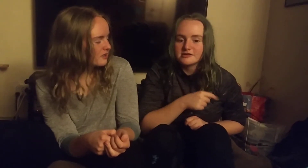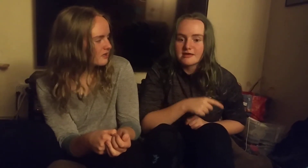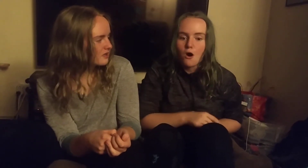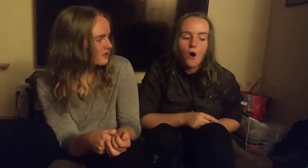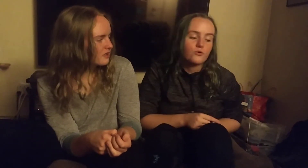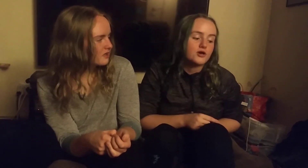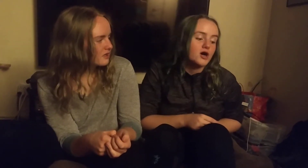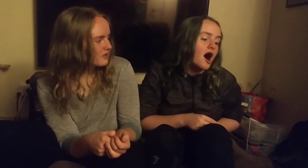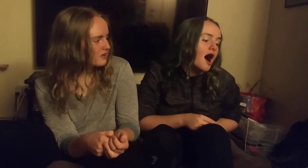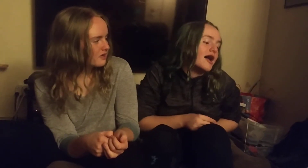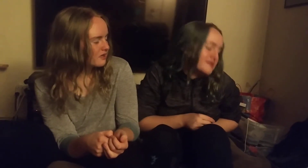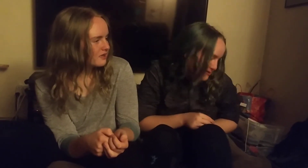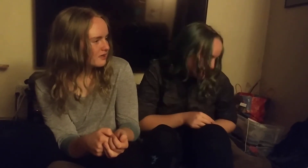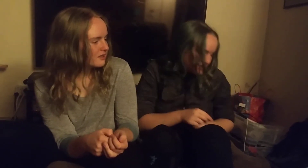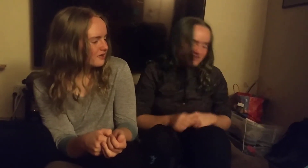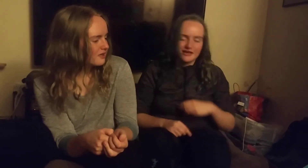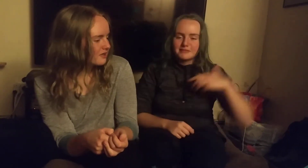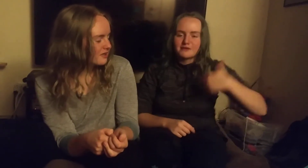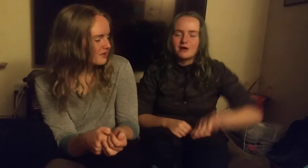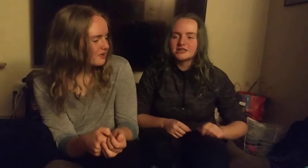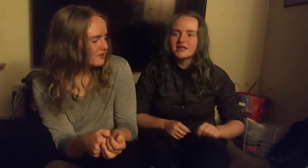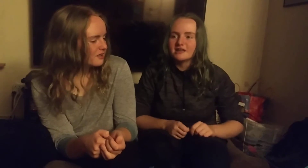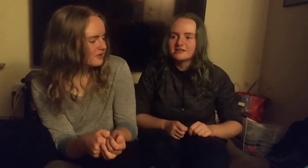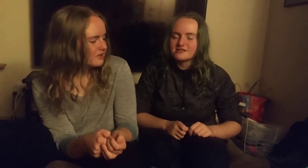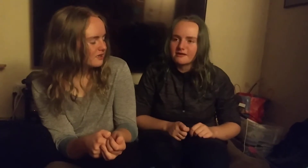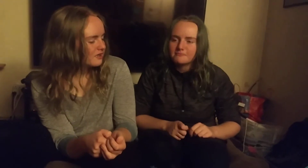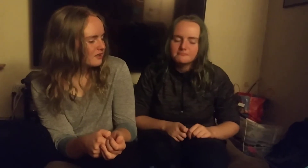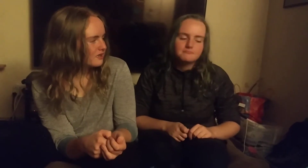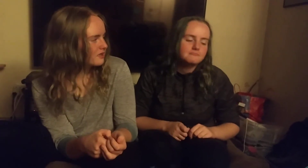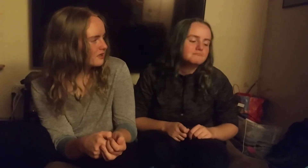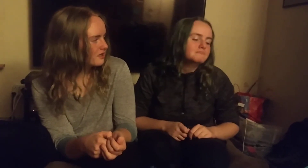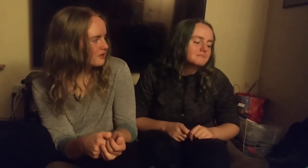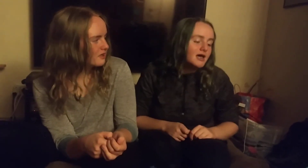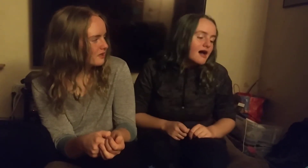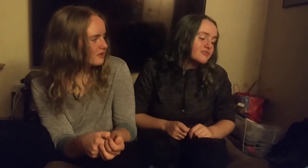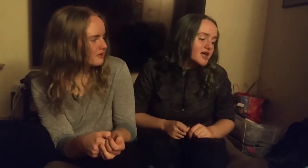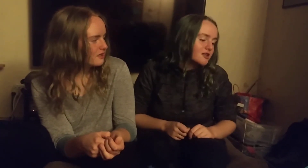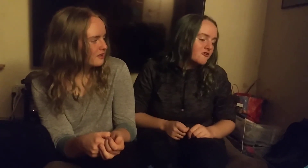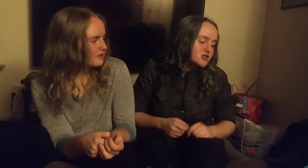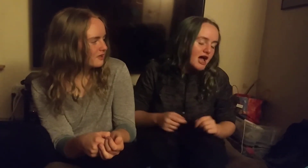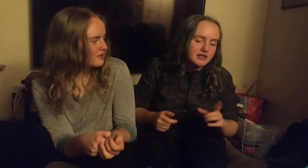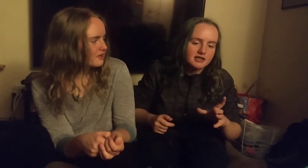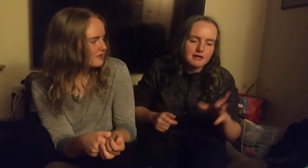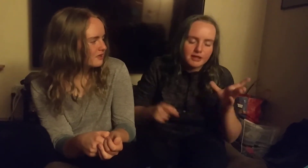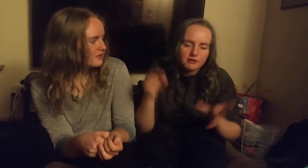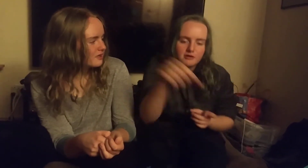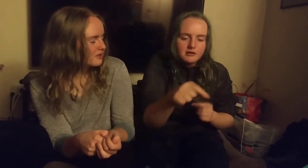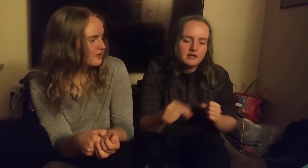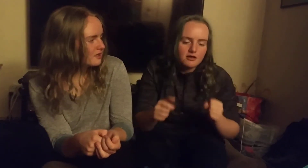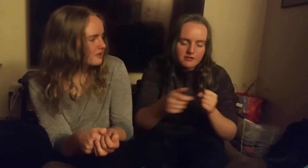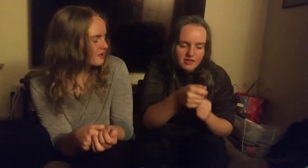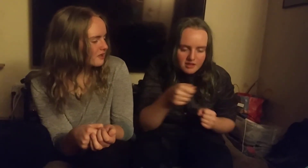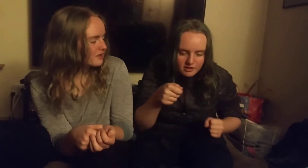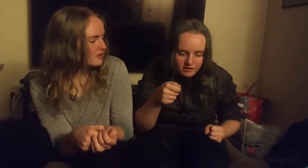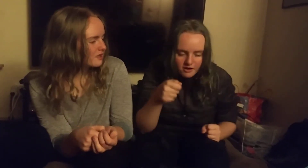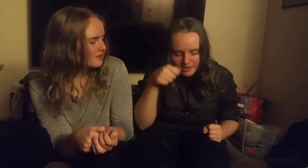like, oh god. So I'm like, watch it, and then she's like, I think it looks shiny, and I'm like, and I was like, okay, it's a